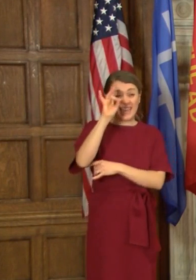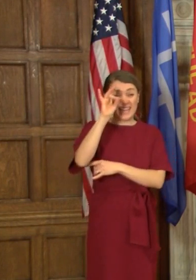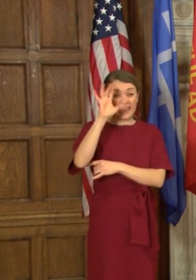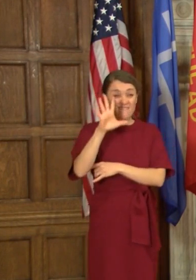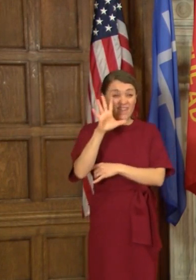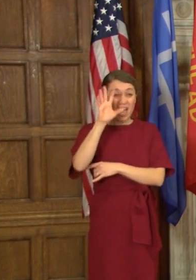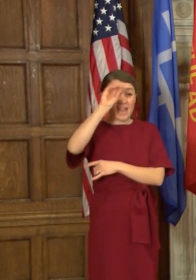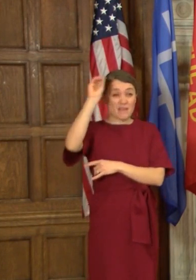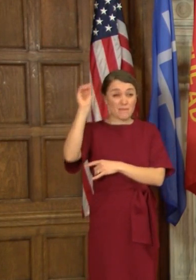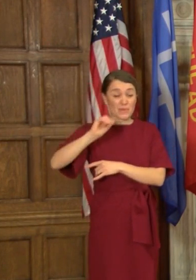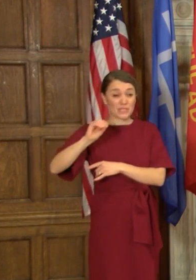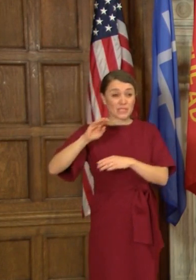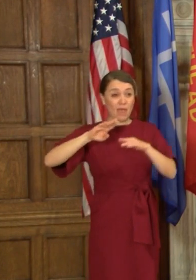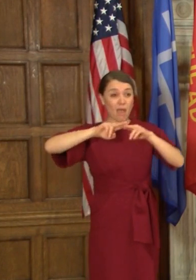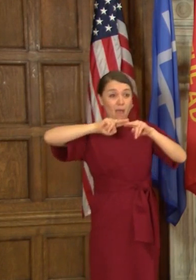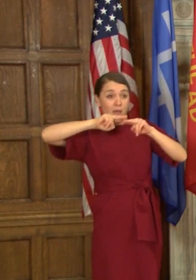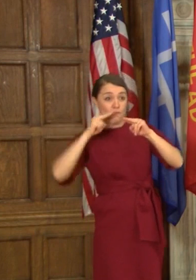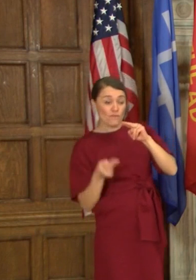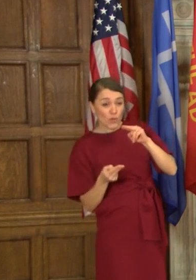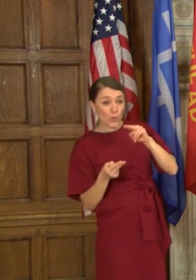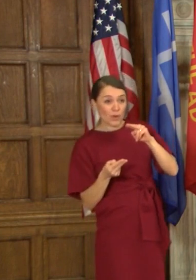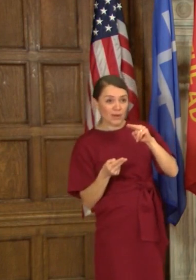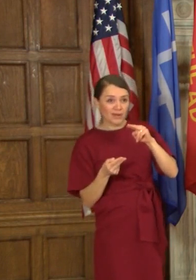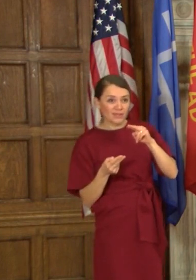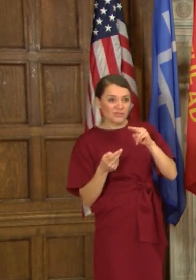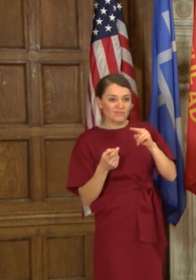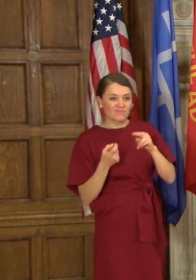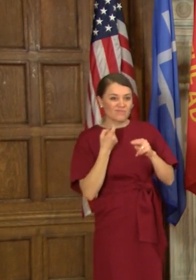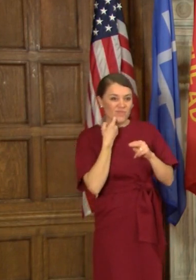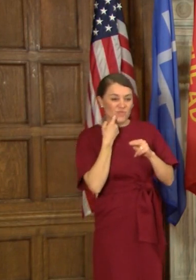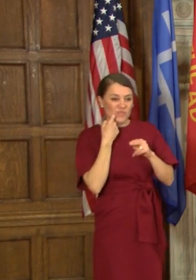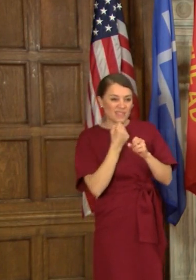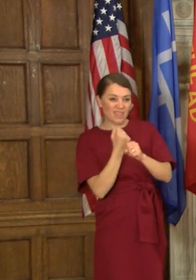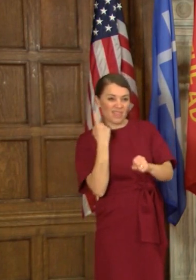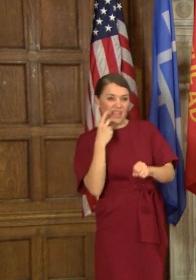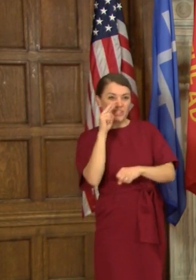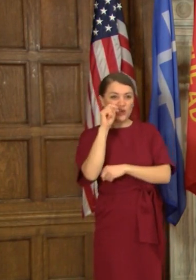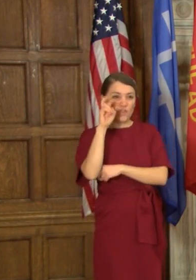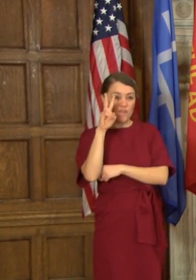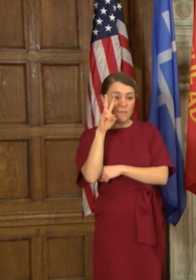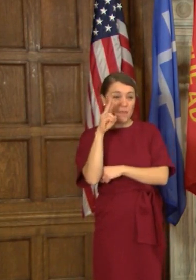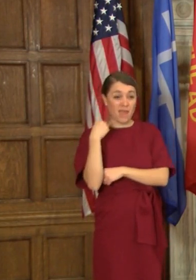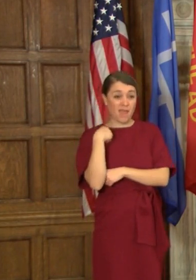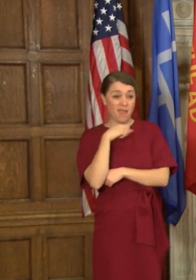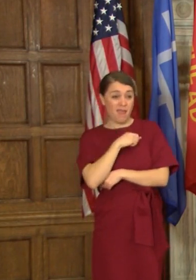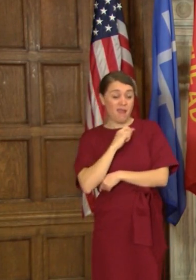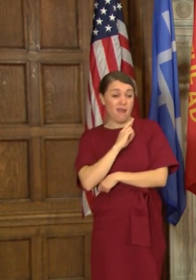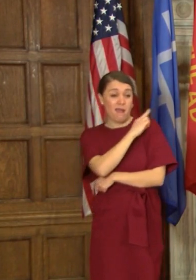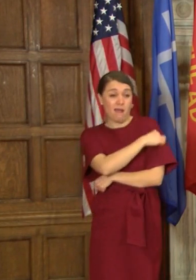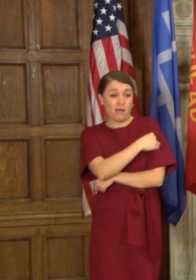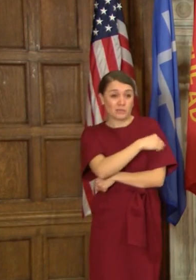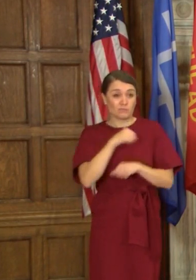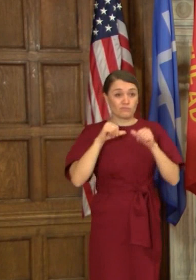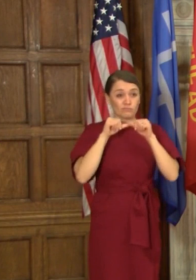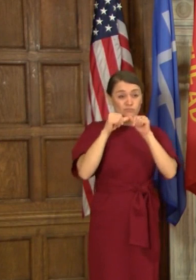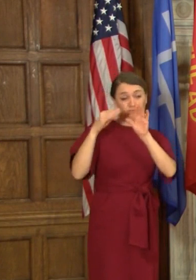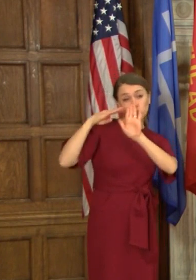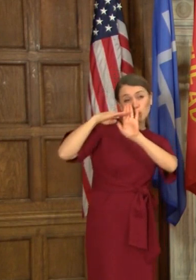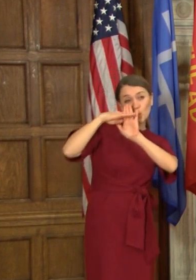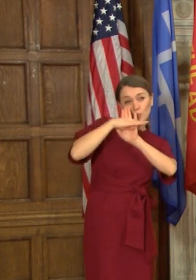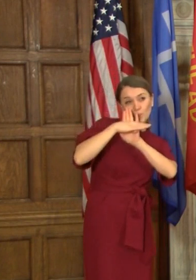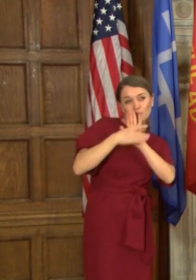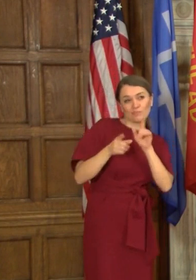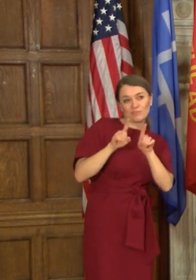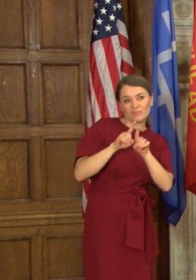85% fewer than we were seeing just in mid-November. And our hospitalizations continue their downward trend as